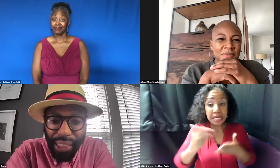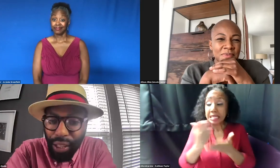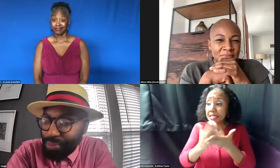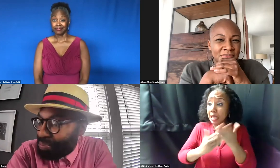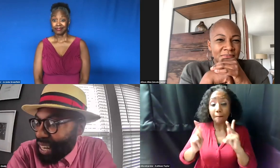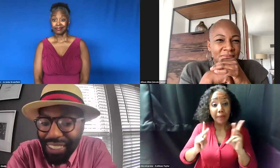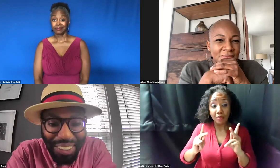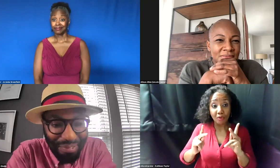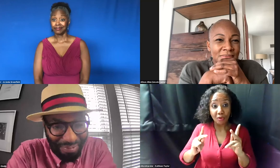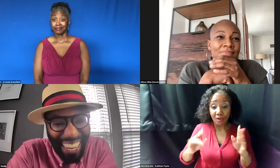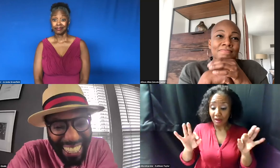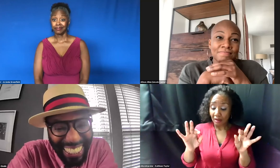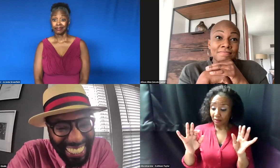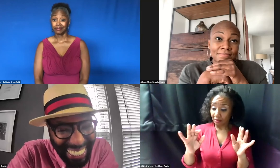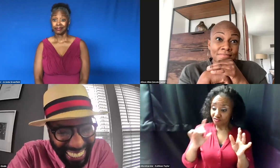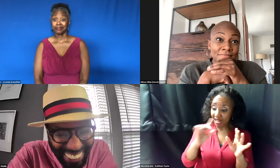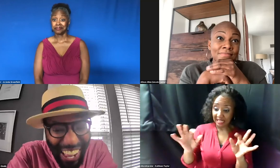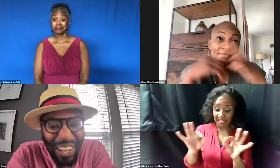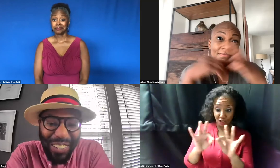because they got the connections.